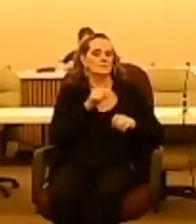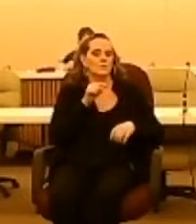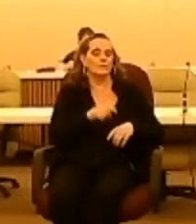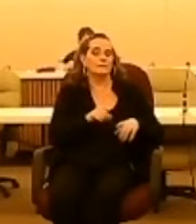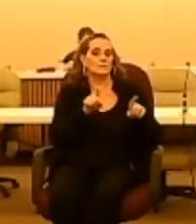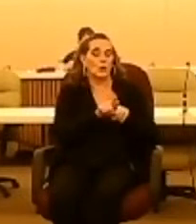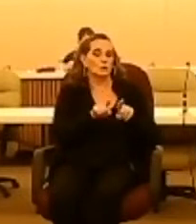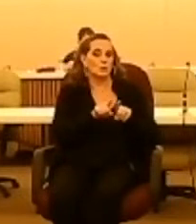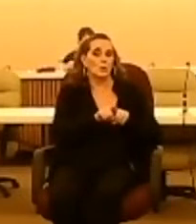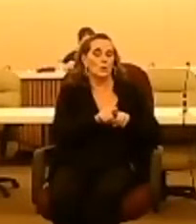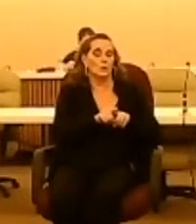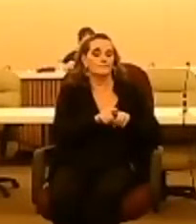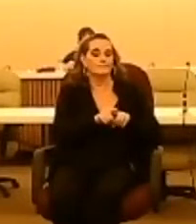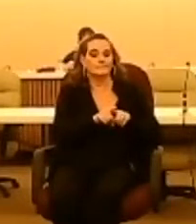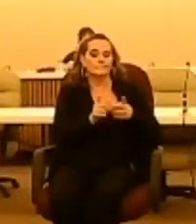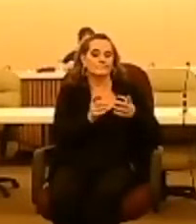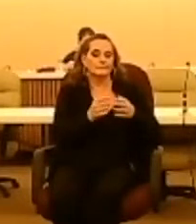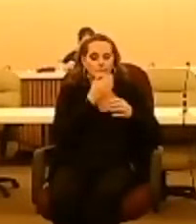also